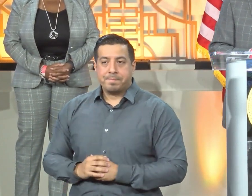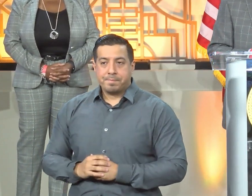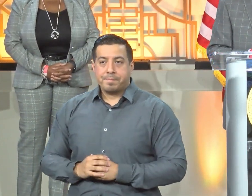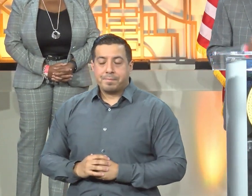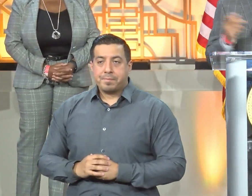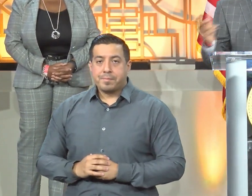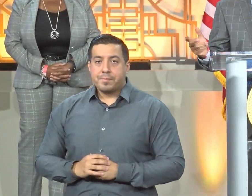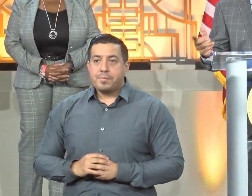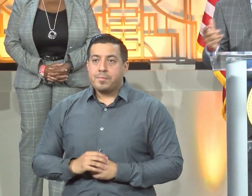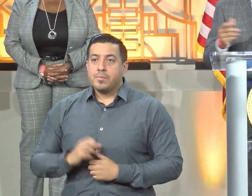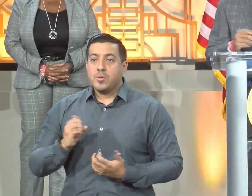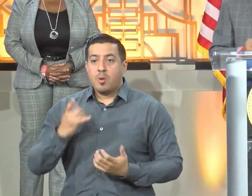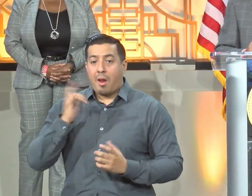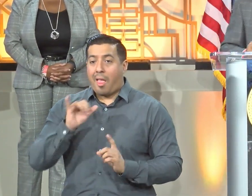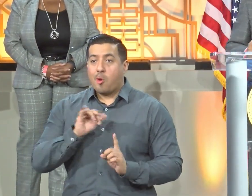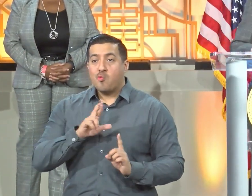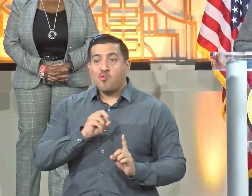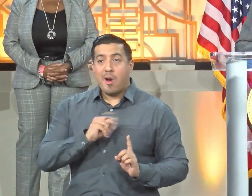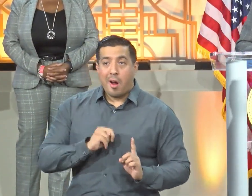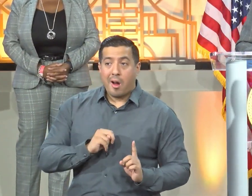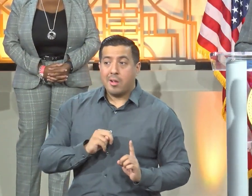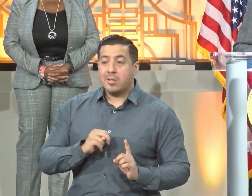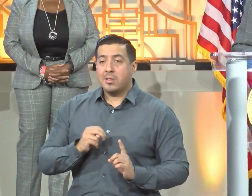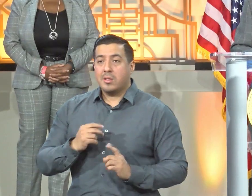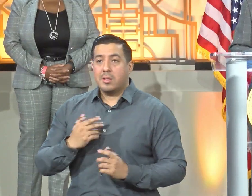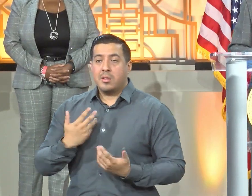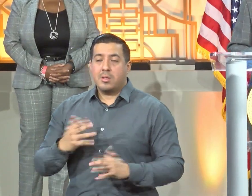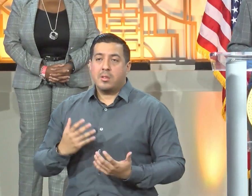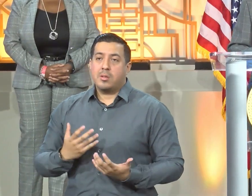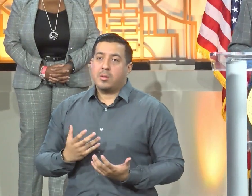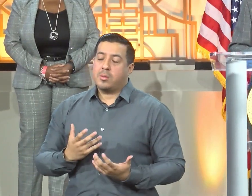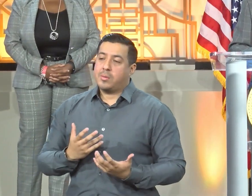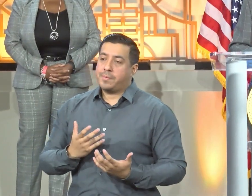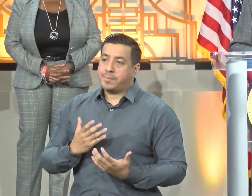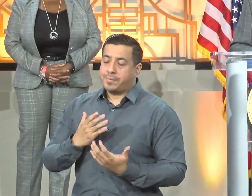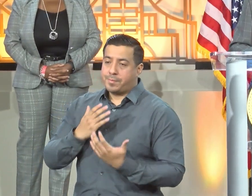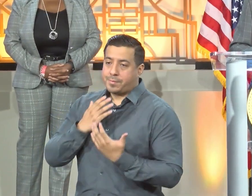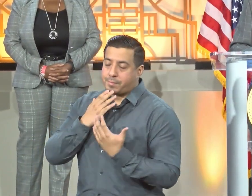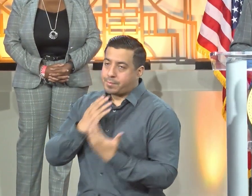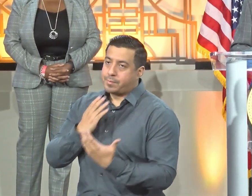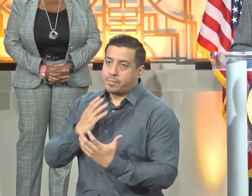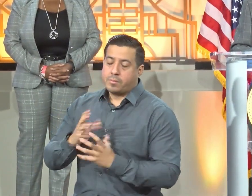with the like Ron, with the greatest degree of reluctance,